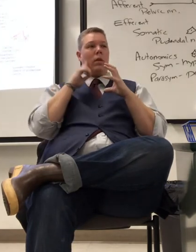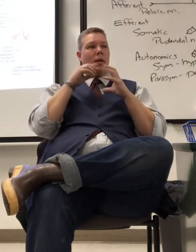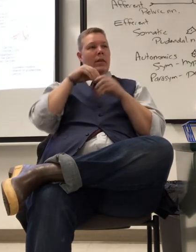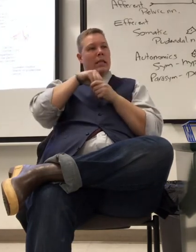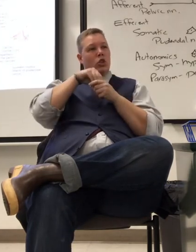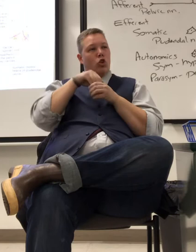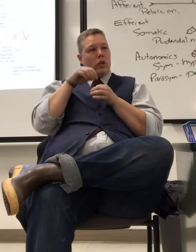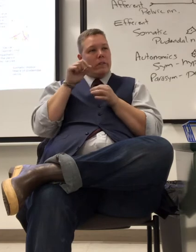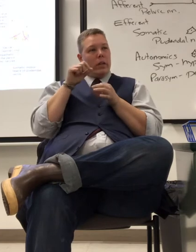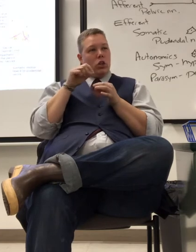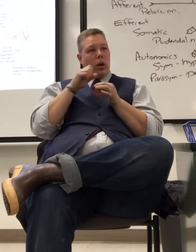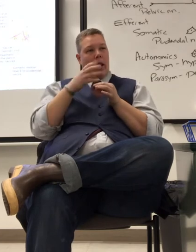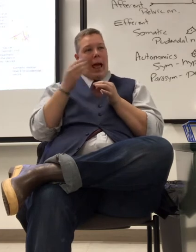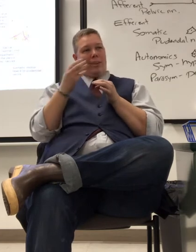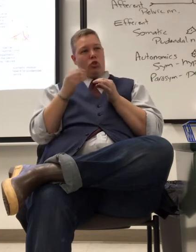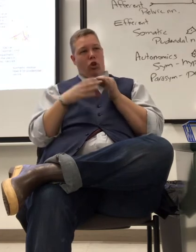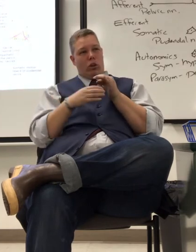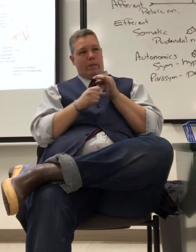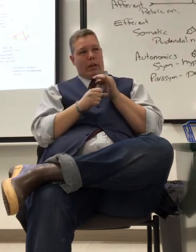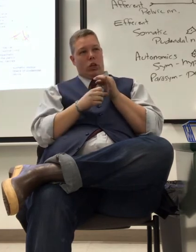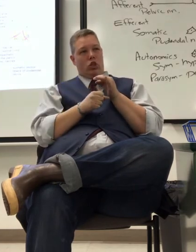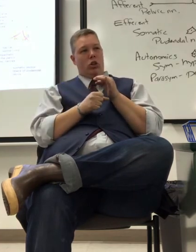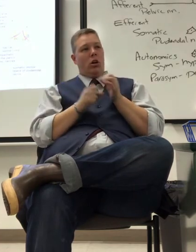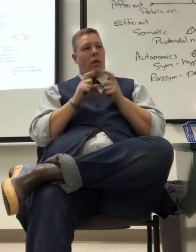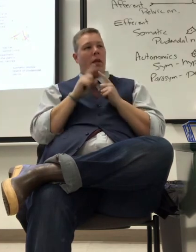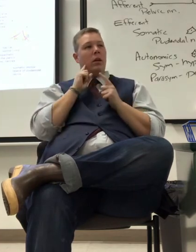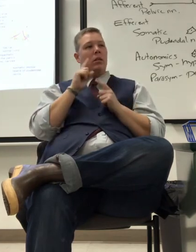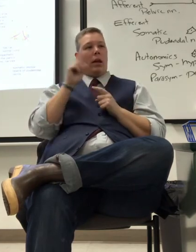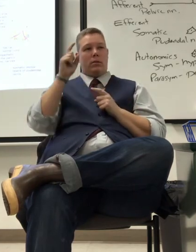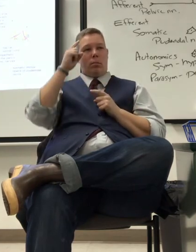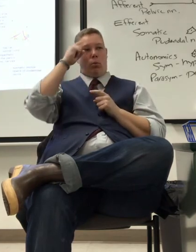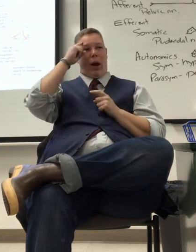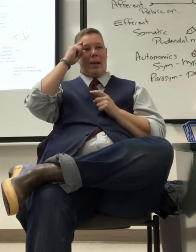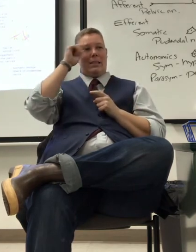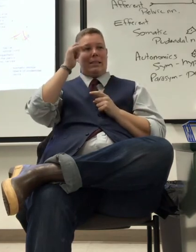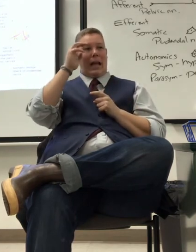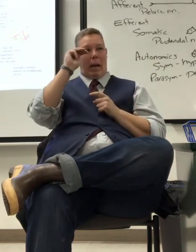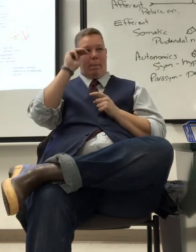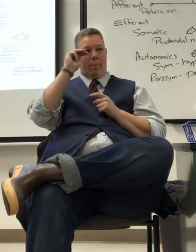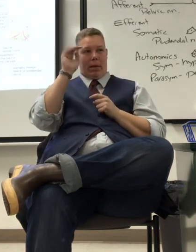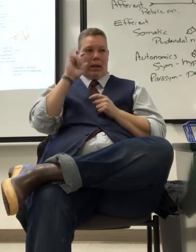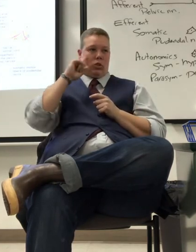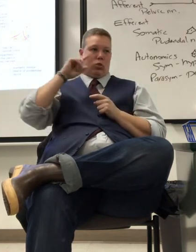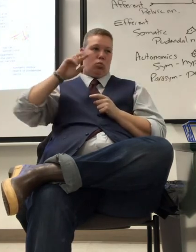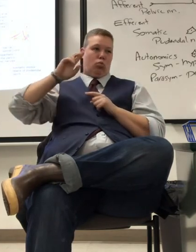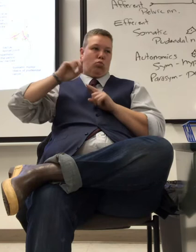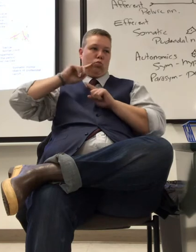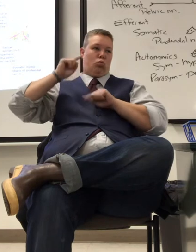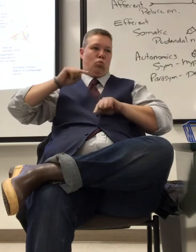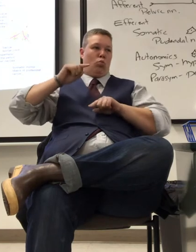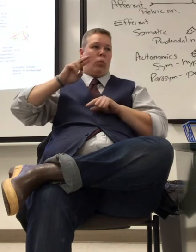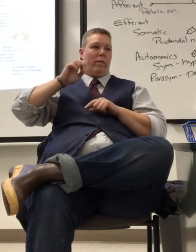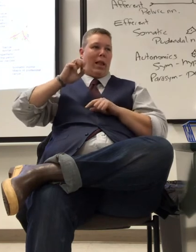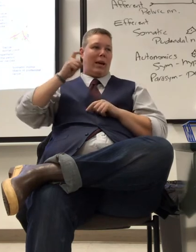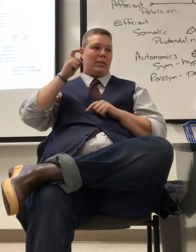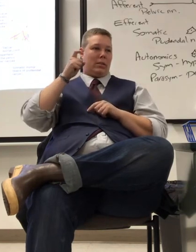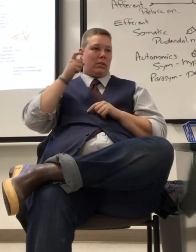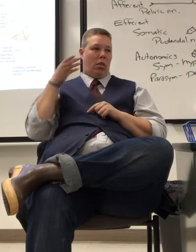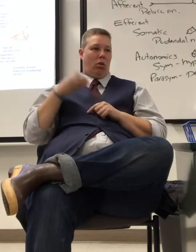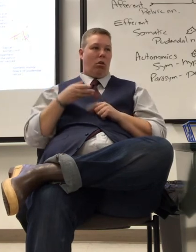sphincter. They do show you a piece of brainstem, because that's where these reflex centers are in the pons. They show